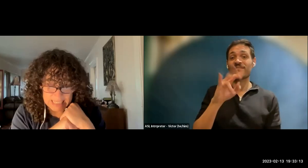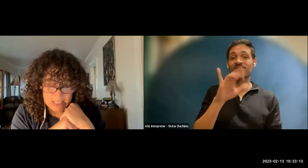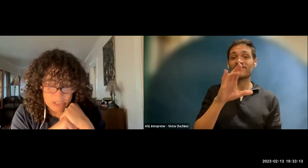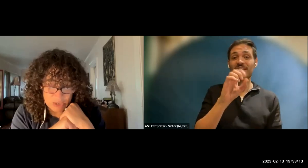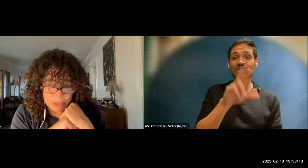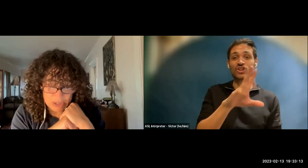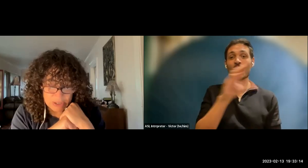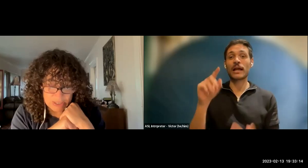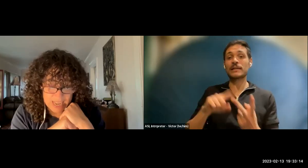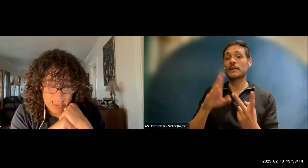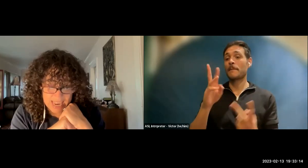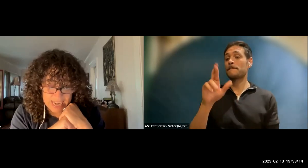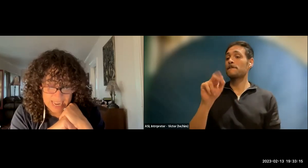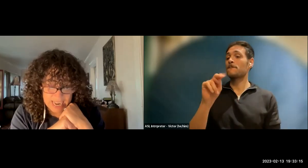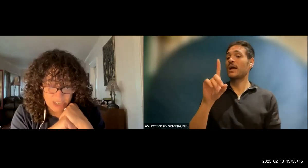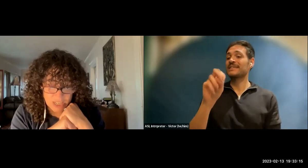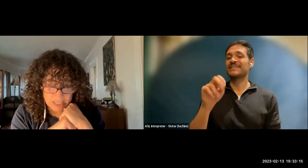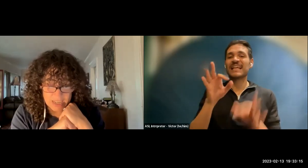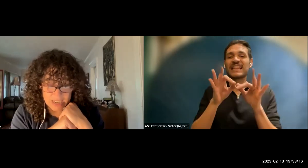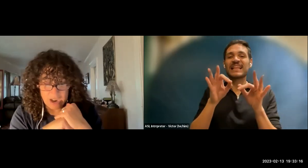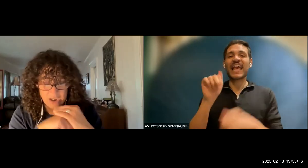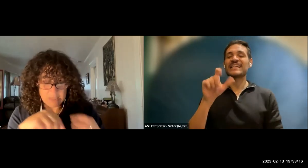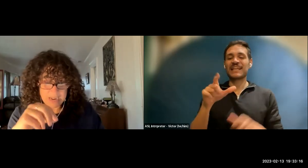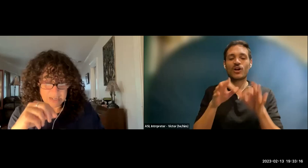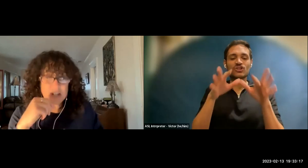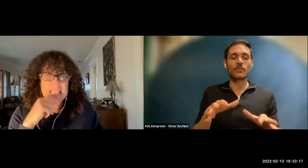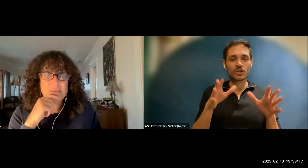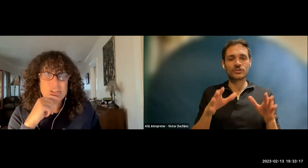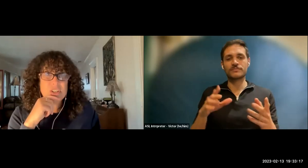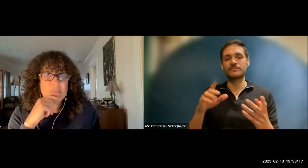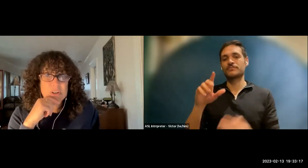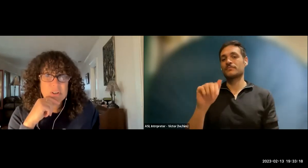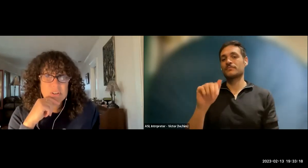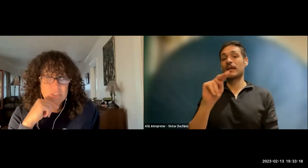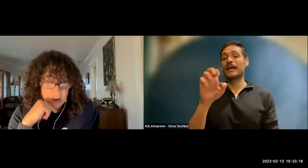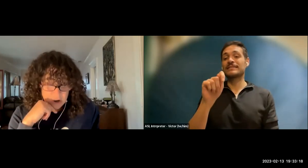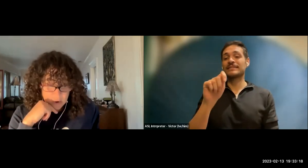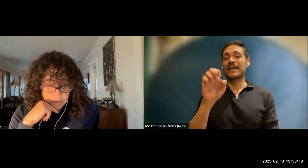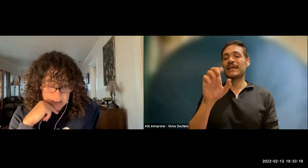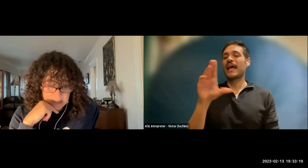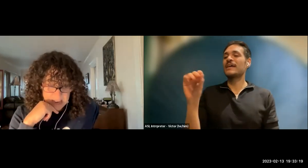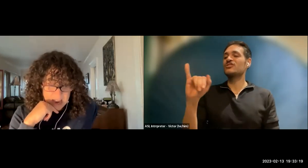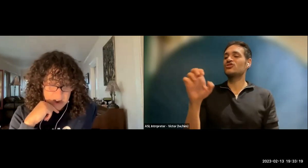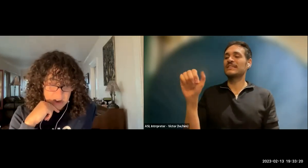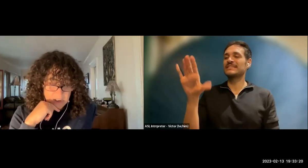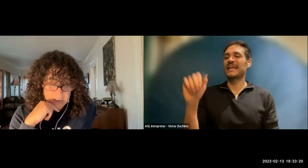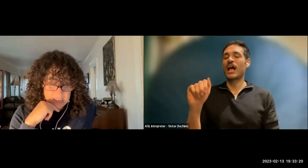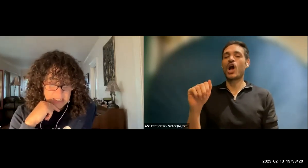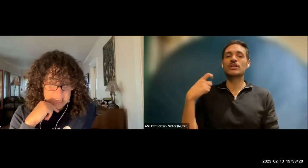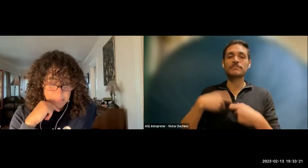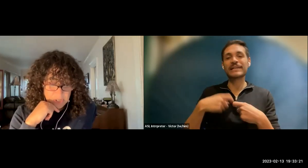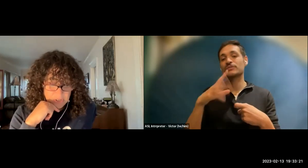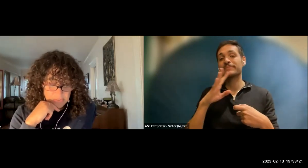our ASL interpreters, Annette and Jessica, our Spanish language interpreters, Corvin,